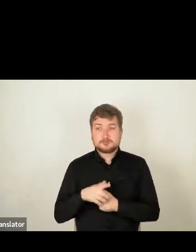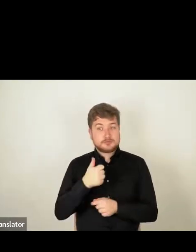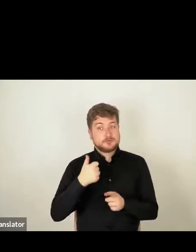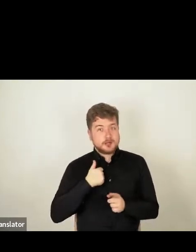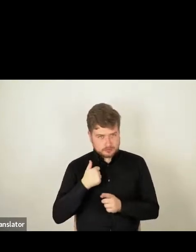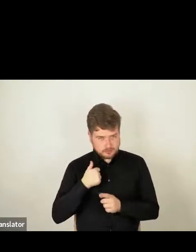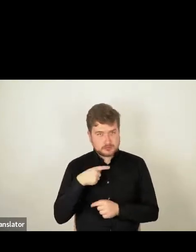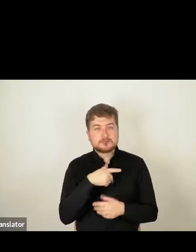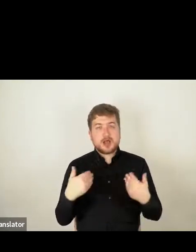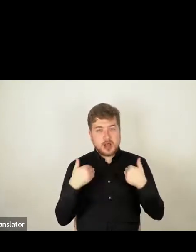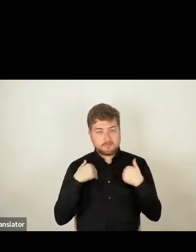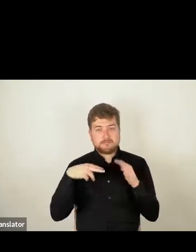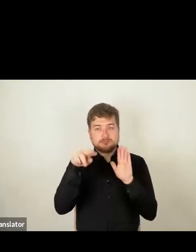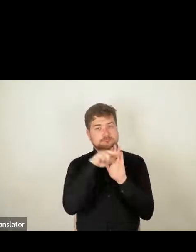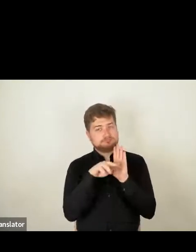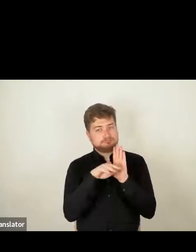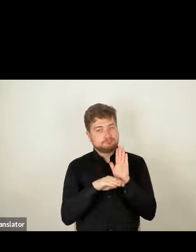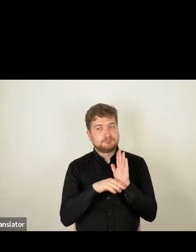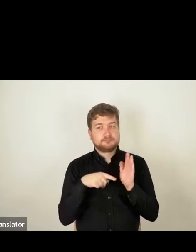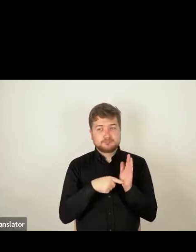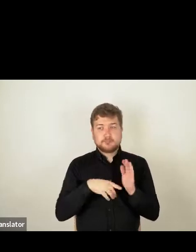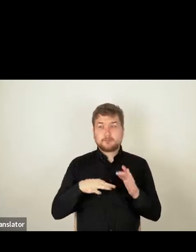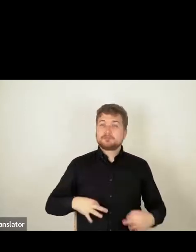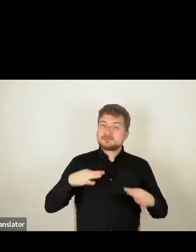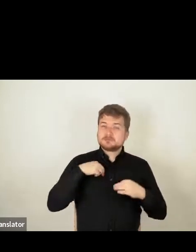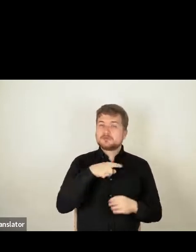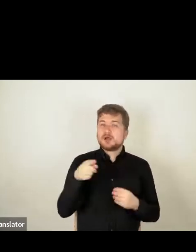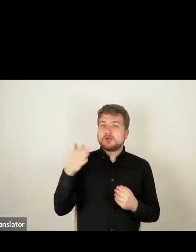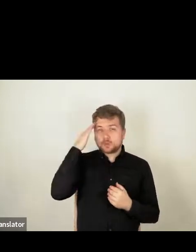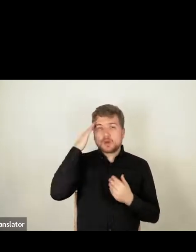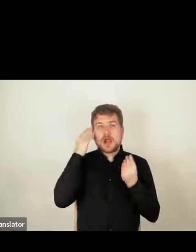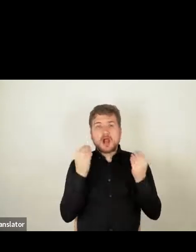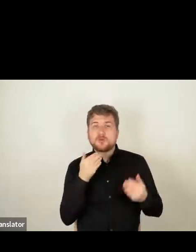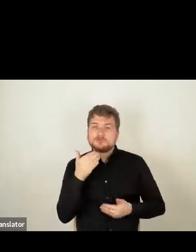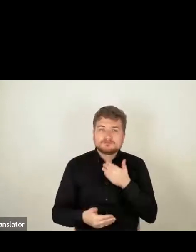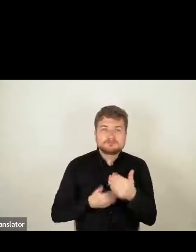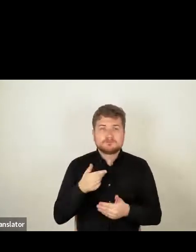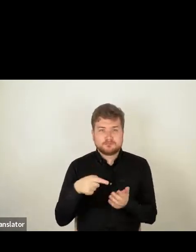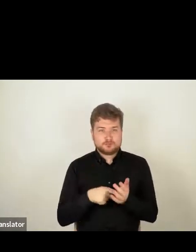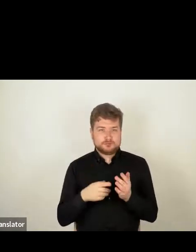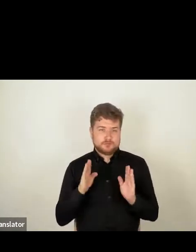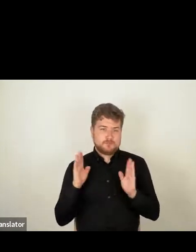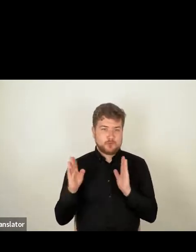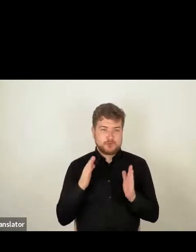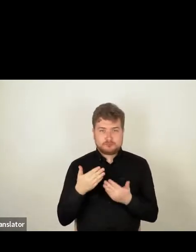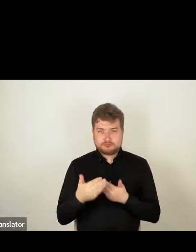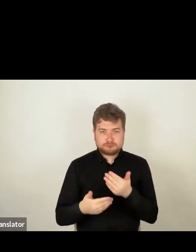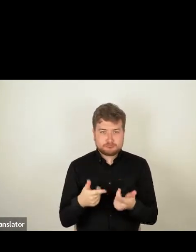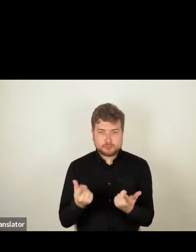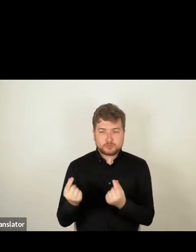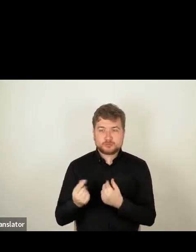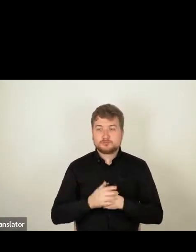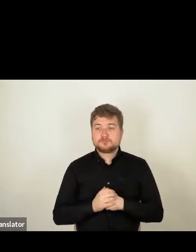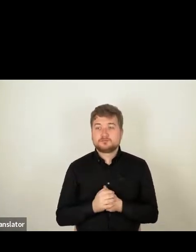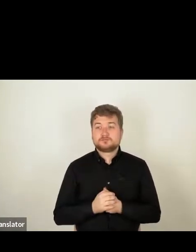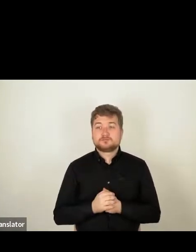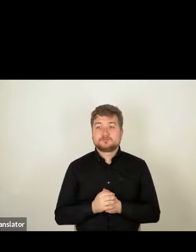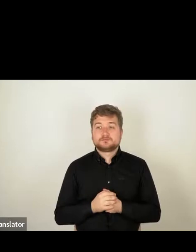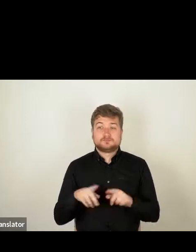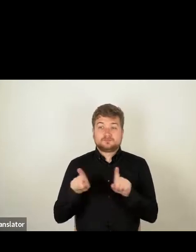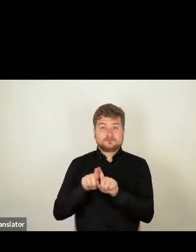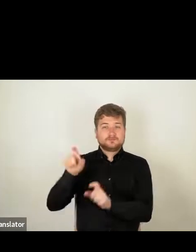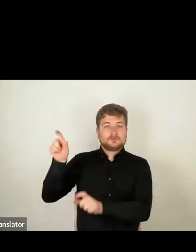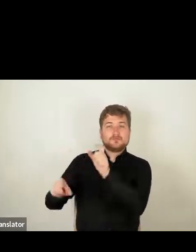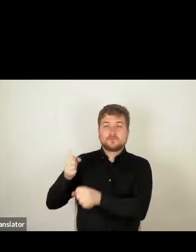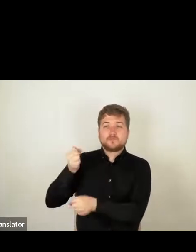sexual misconduct or other areas of misconduct, looking at how staff in the parliamentary